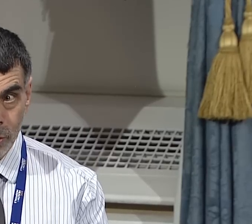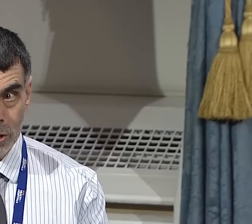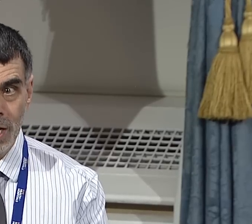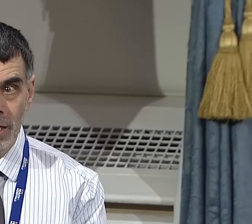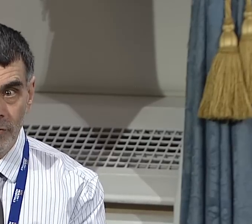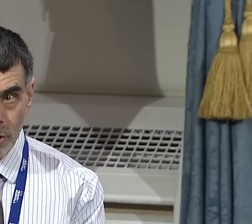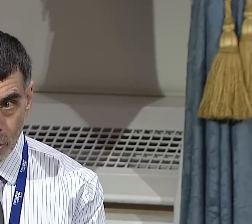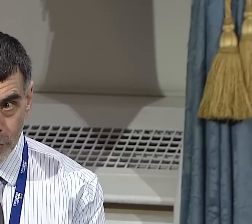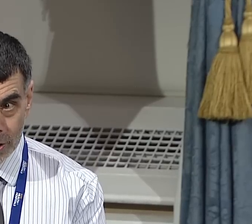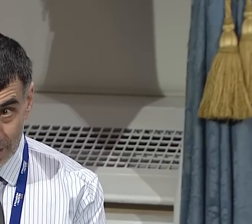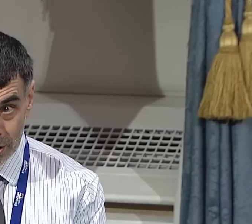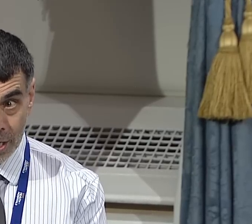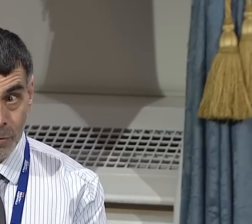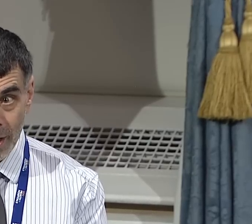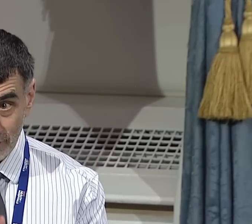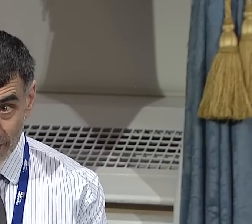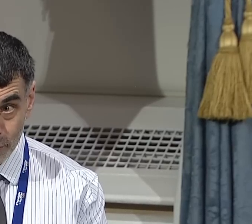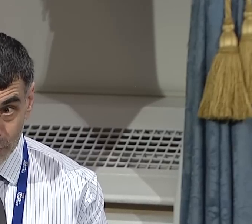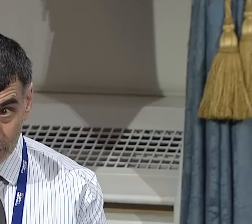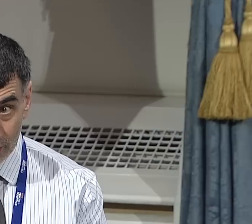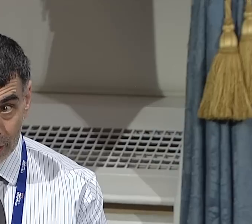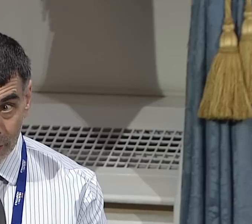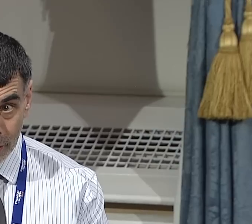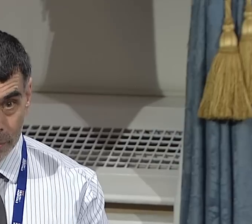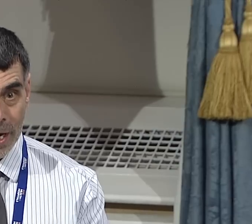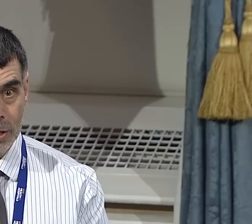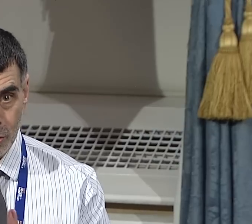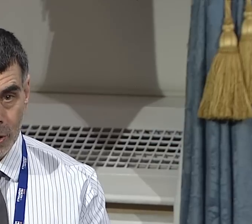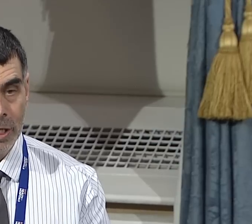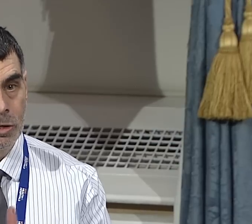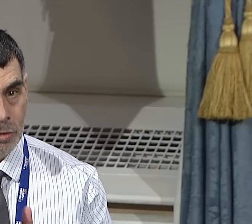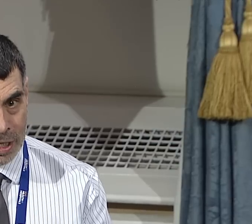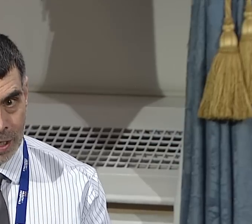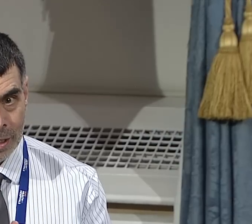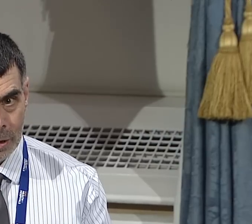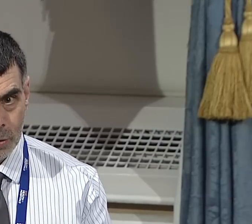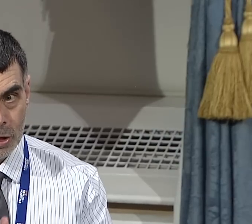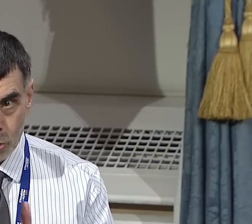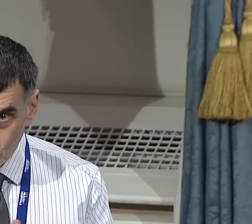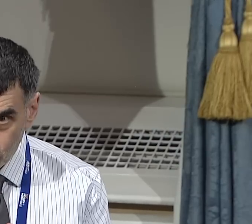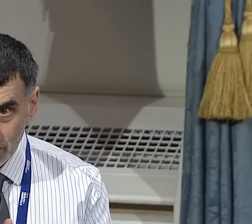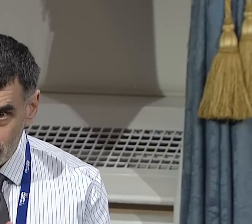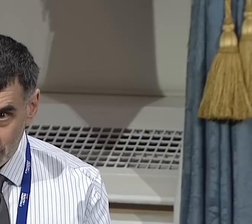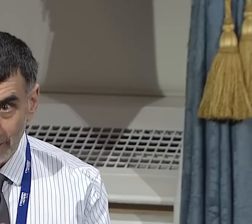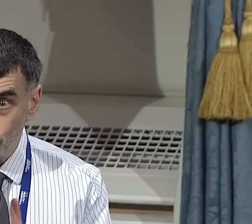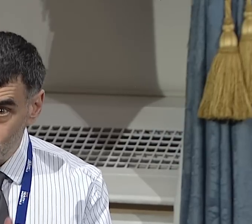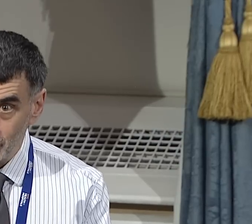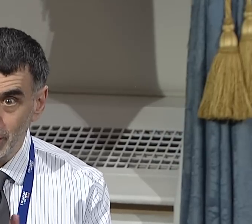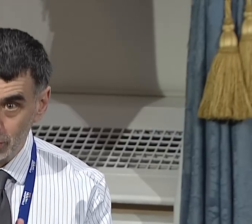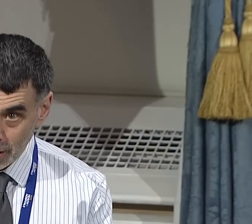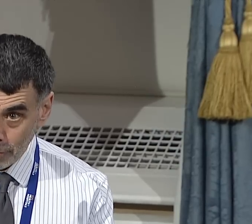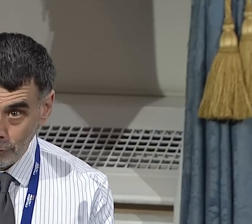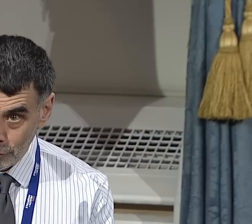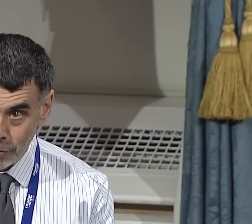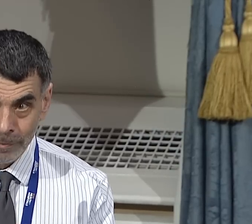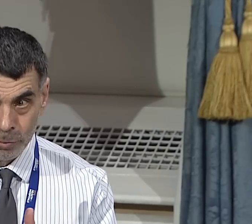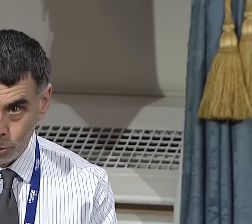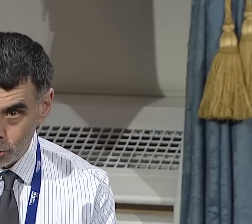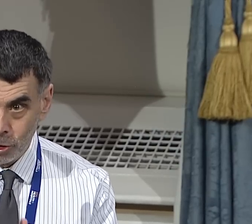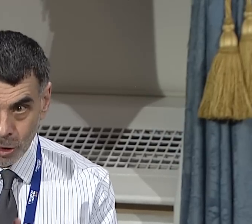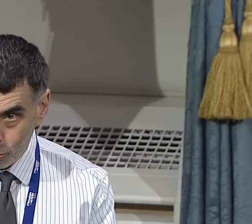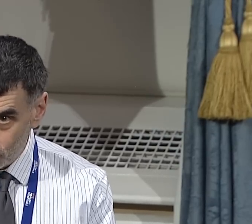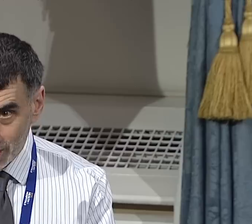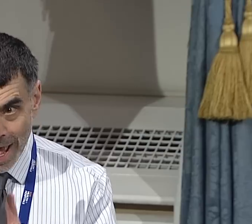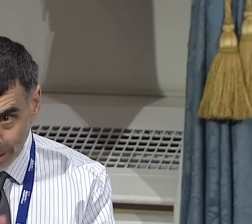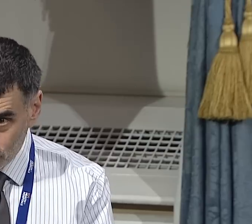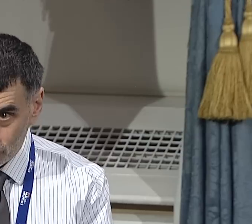not, we are sending for COVID testing, and we have capability. But I certainly agree with the stories, and I've heard them myself, if a